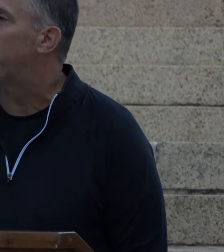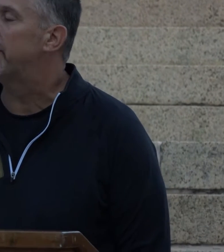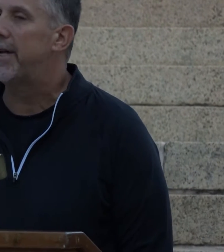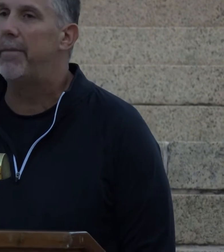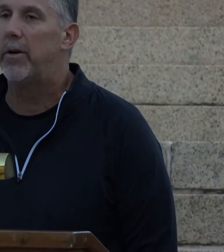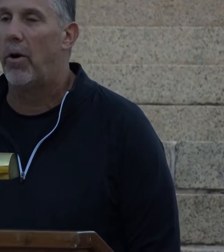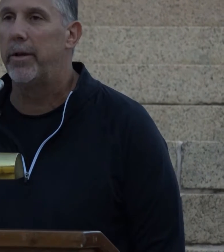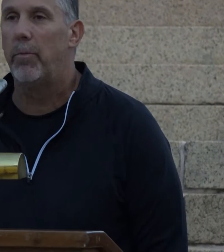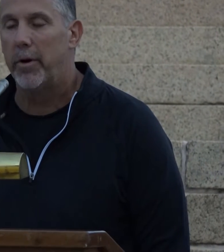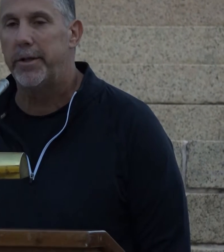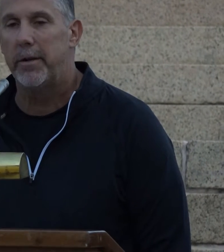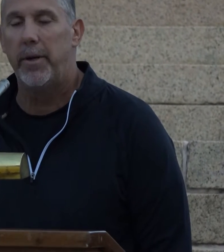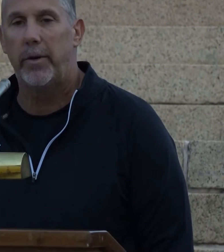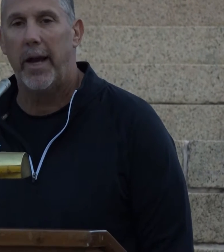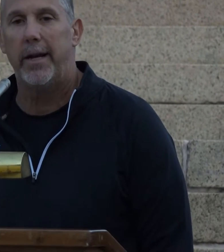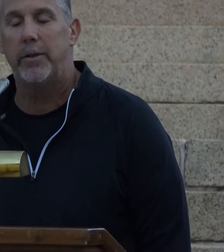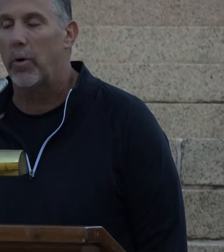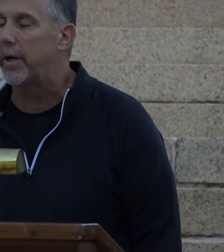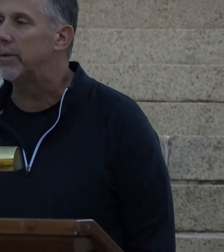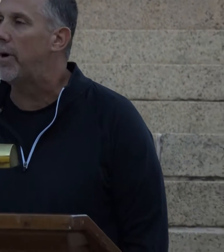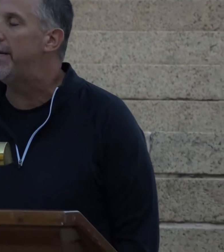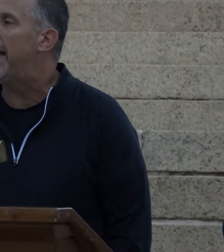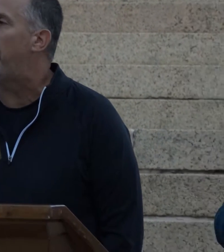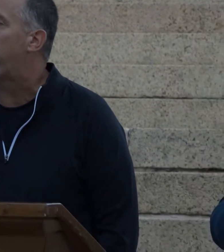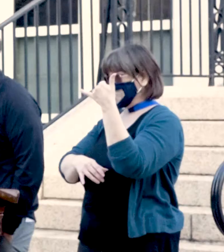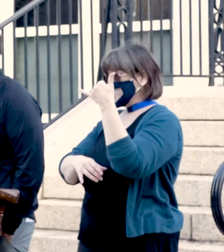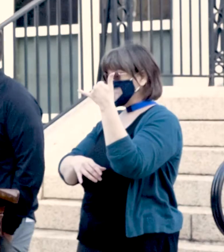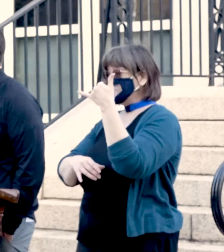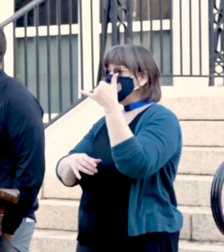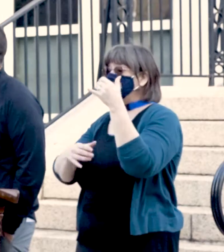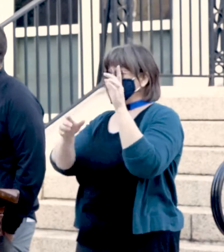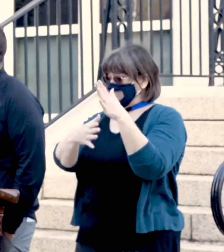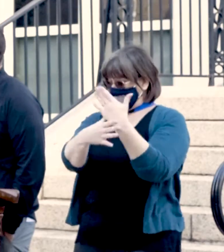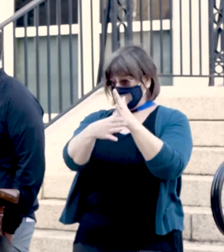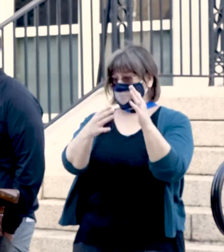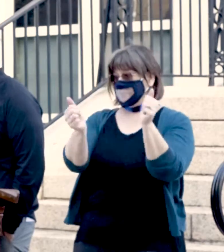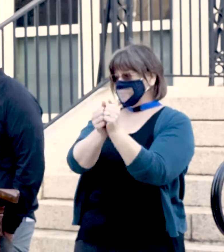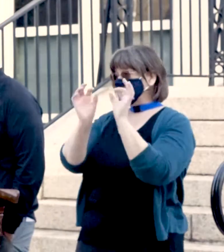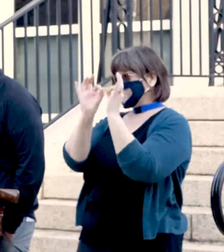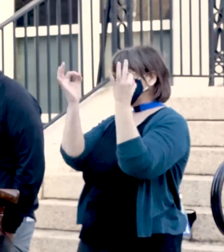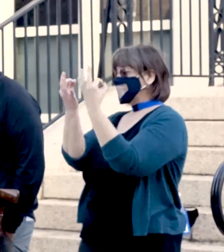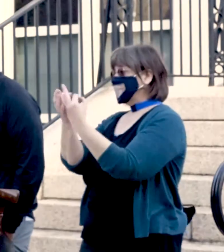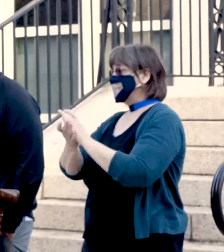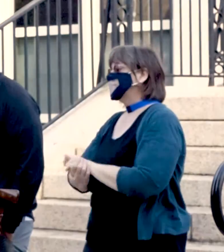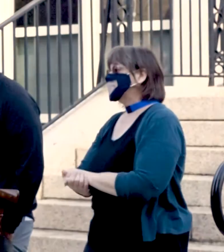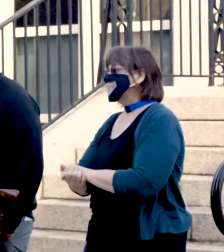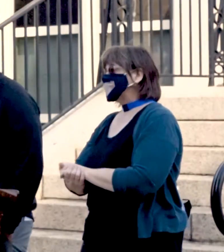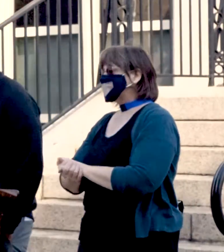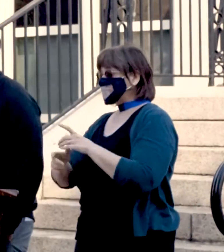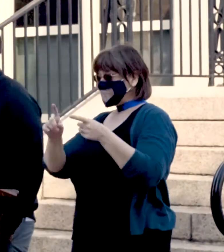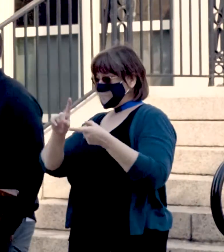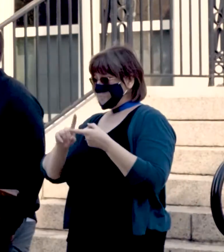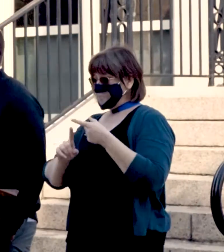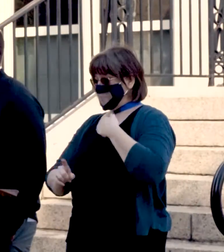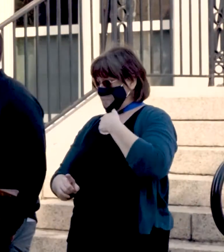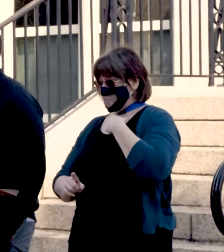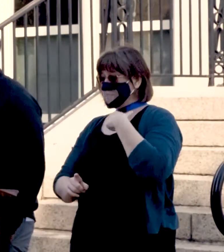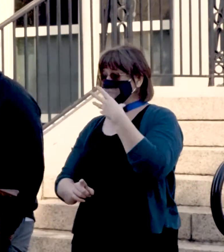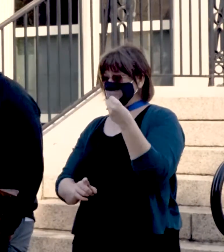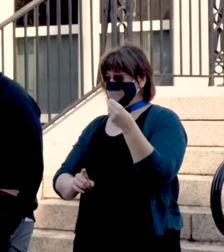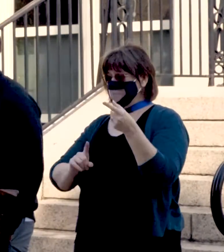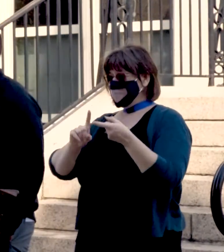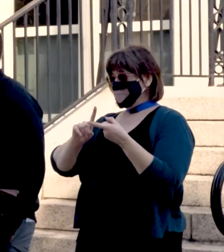told them the first time he called, and Marty's going to be okay, and he's working his way down. So we had the job of going in